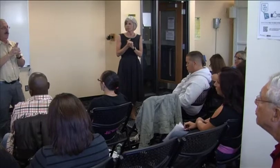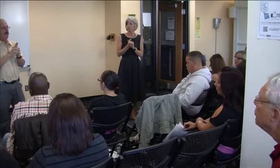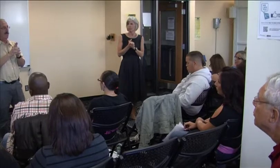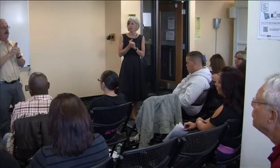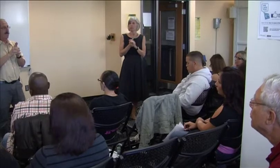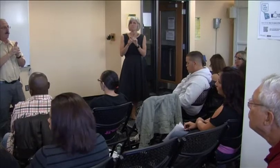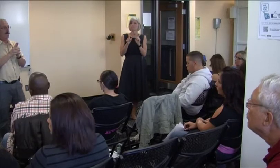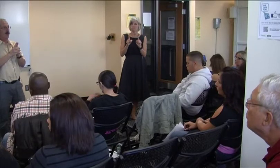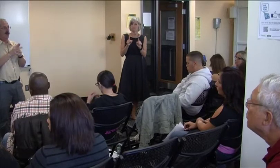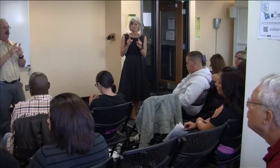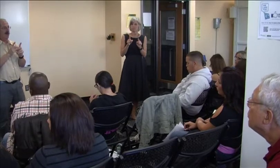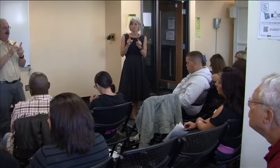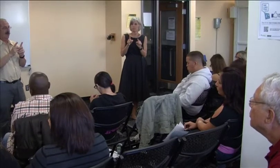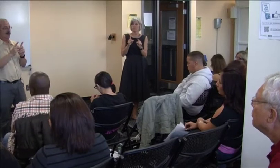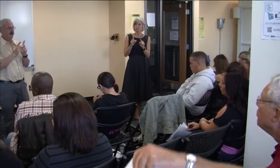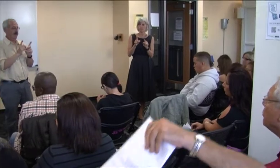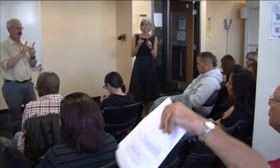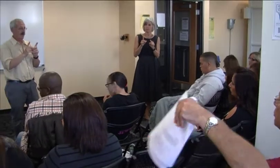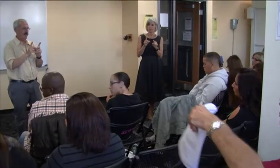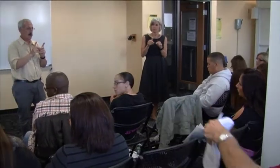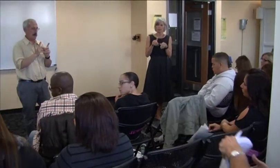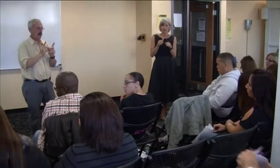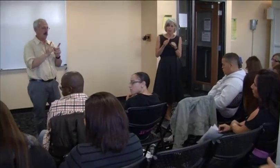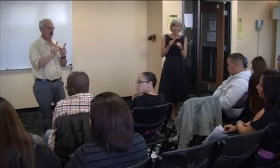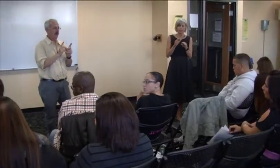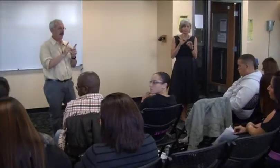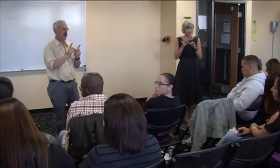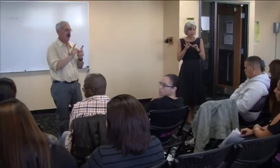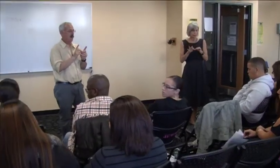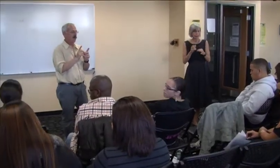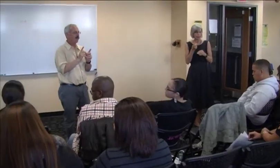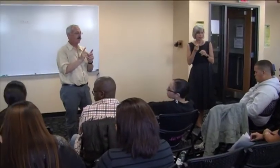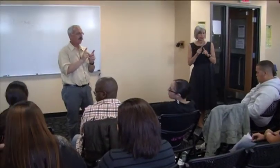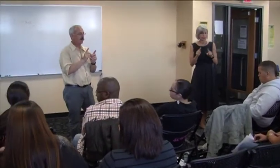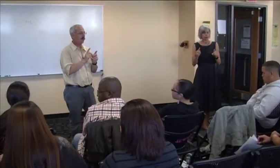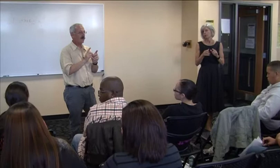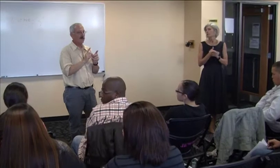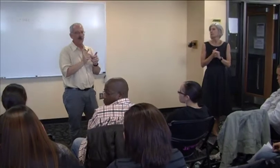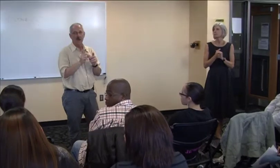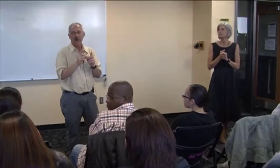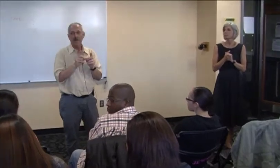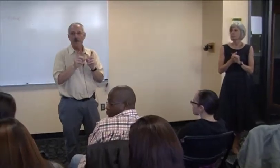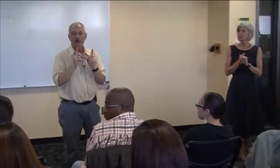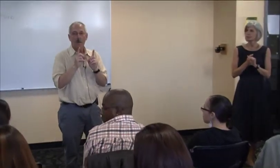Let me put that in a slightly different way, okay?